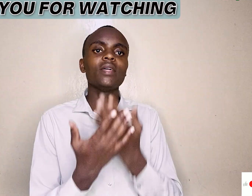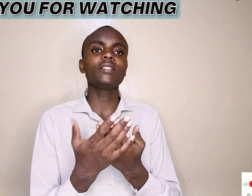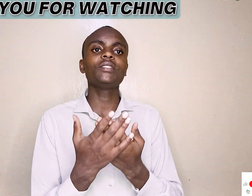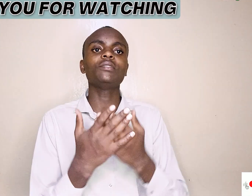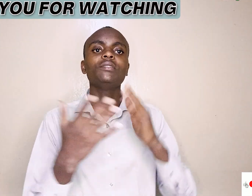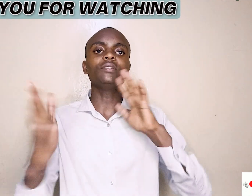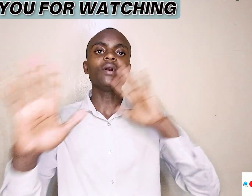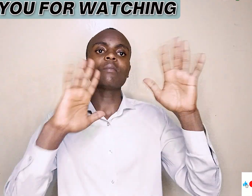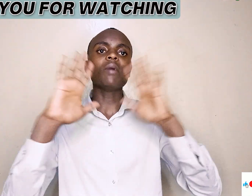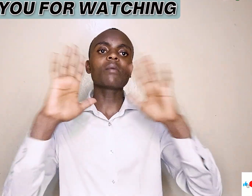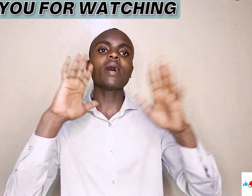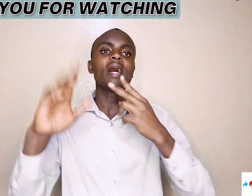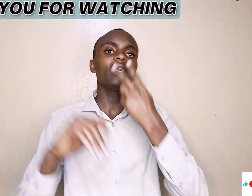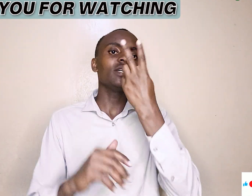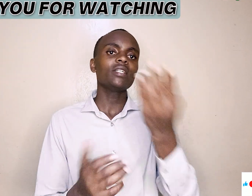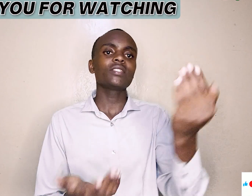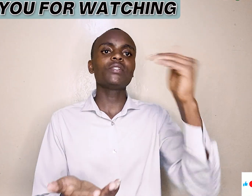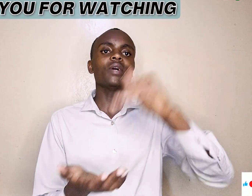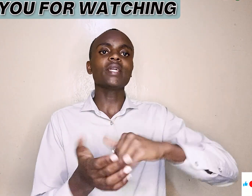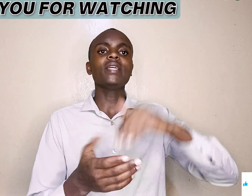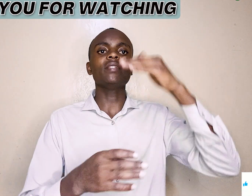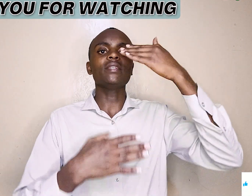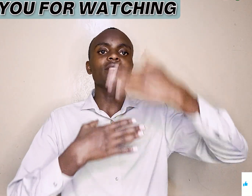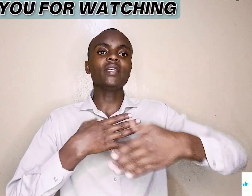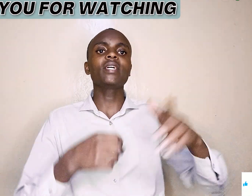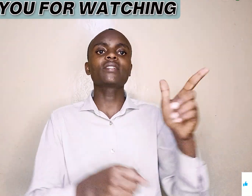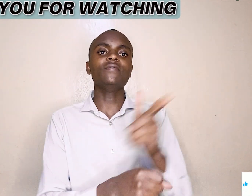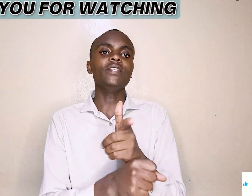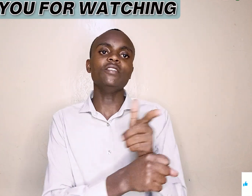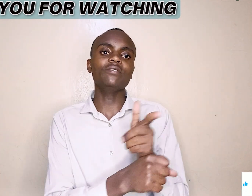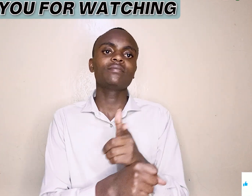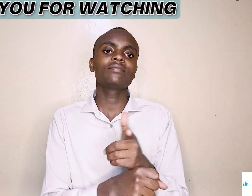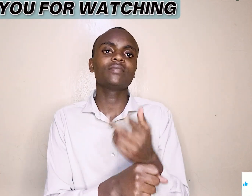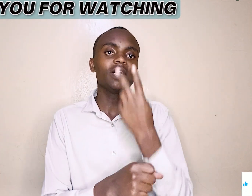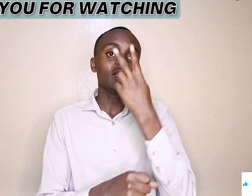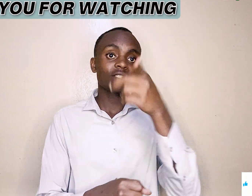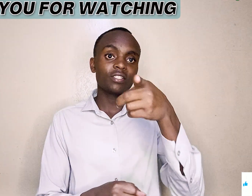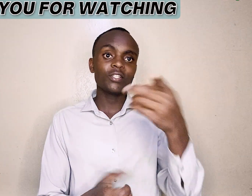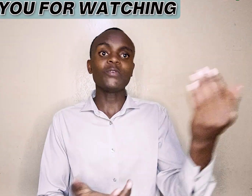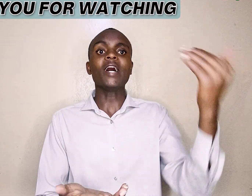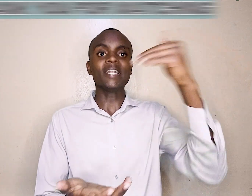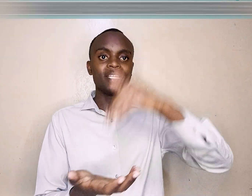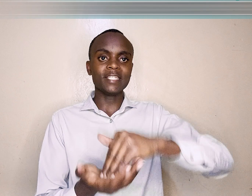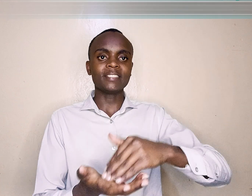Thank you. Bye bye. See you again in the next video. See you again.